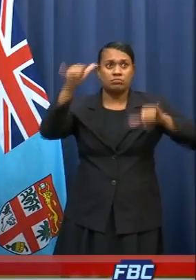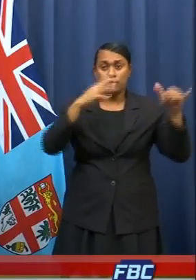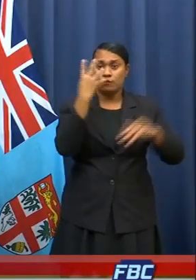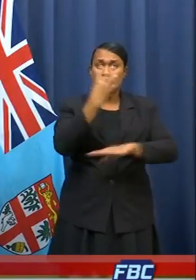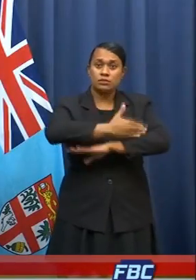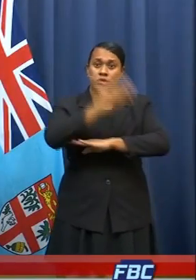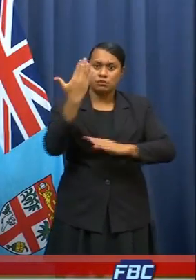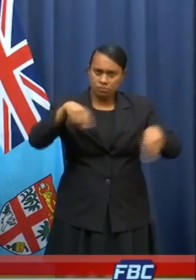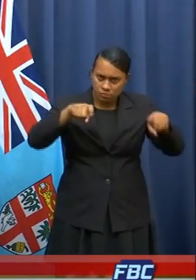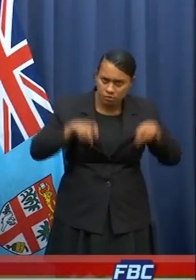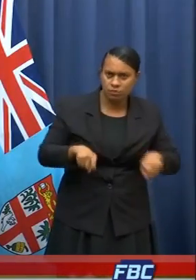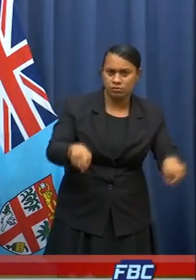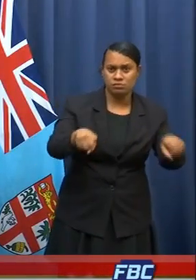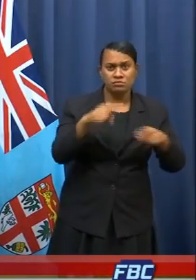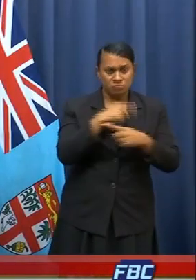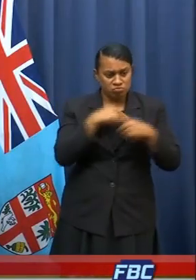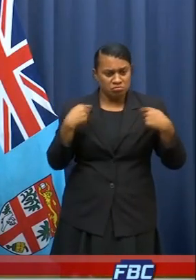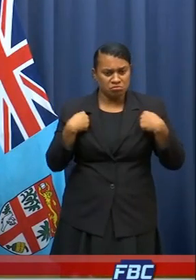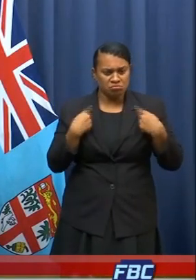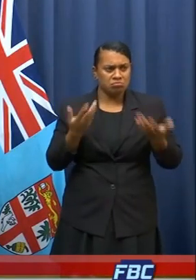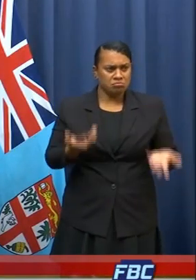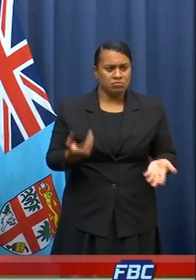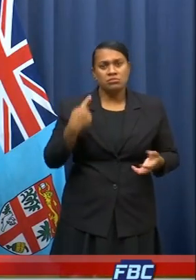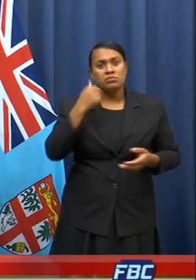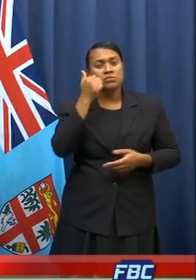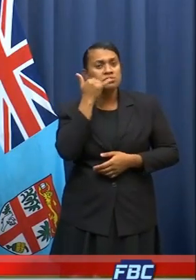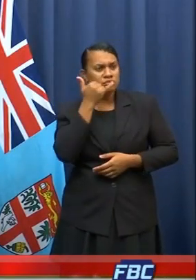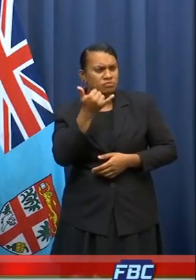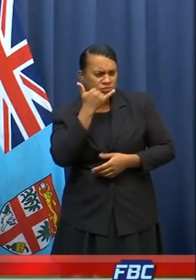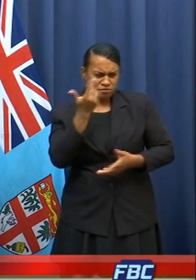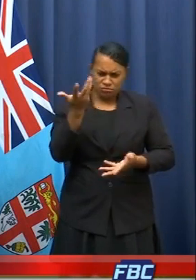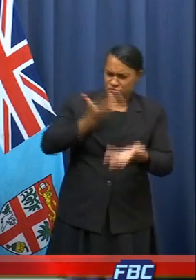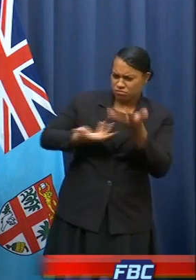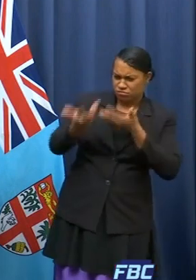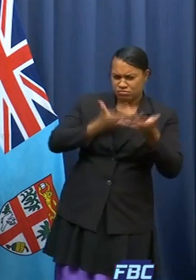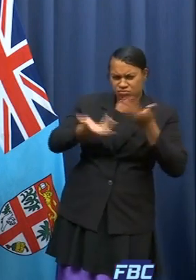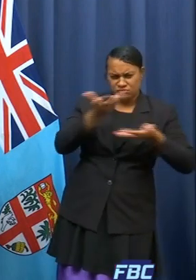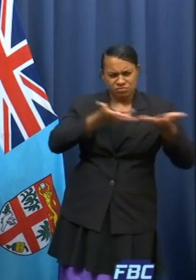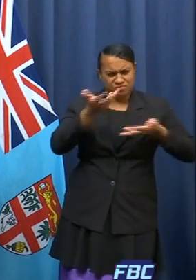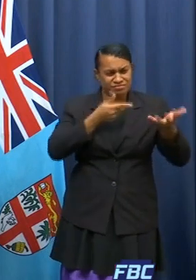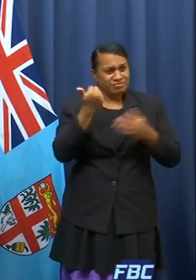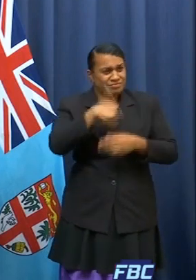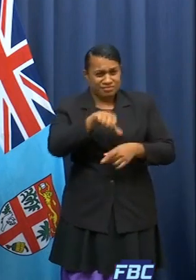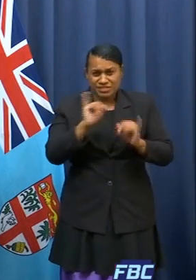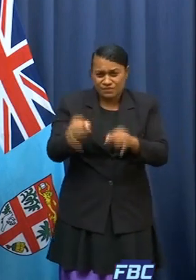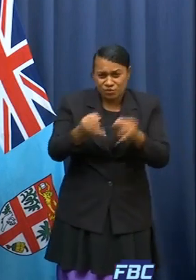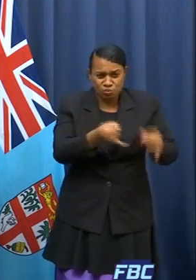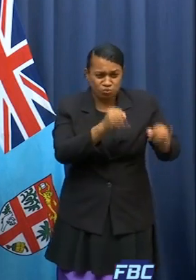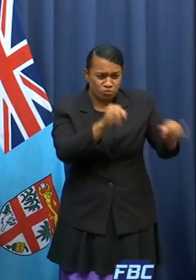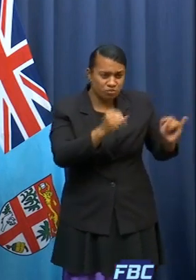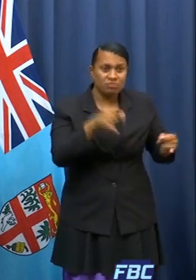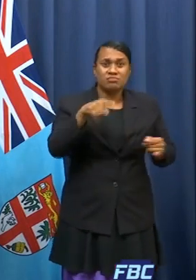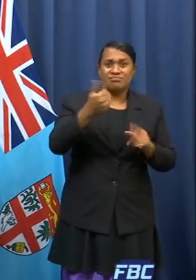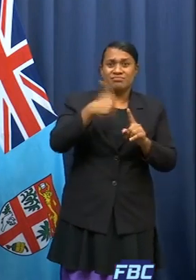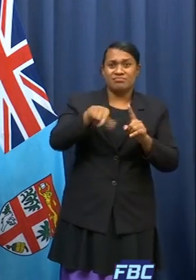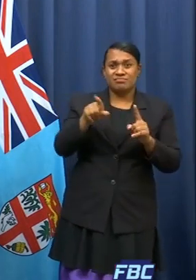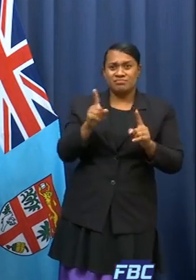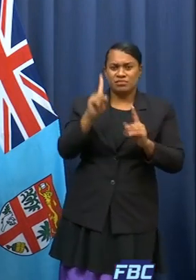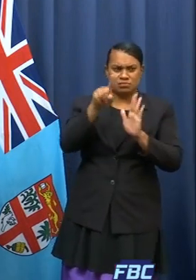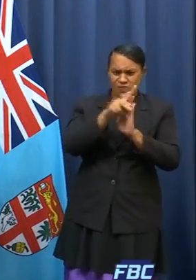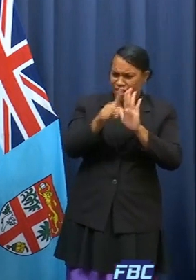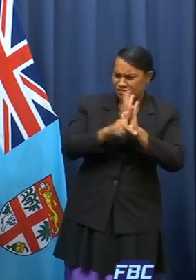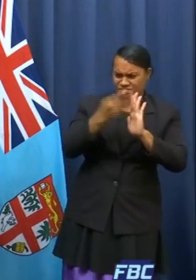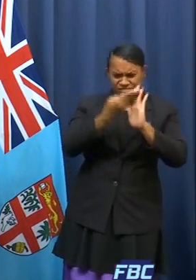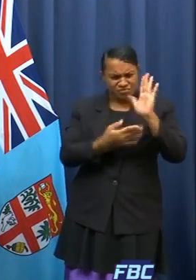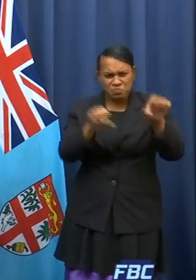number of requests from individuals seeking exceptions to our strict confinement protocols. I want to tell